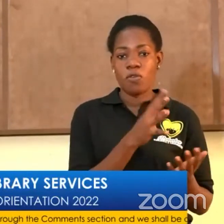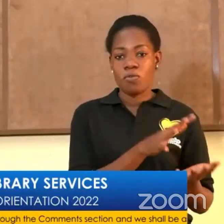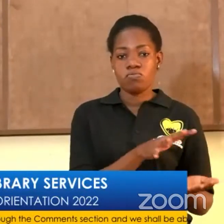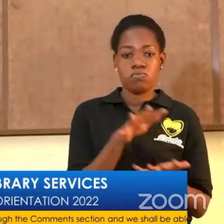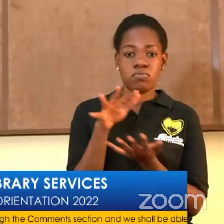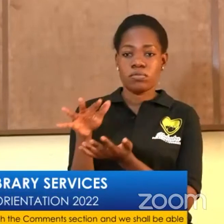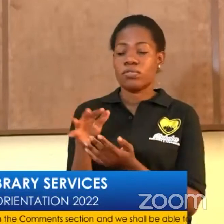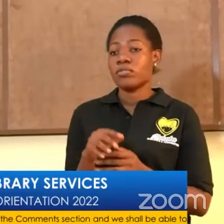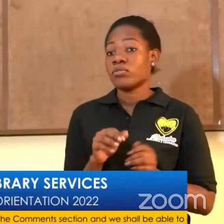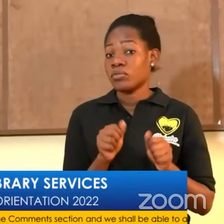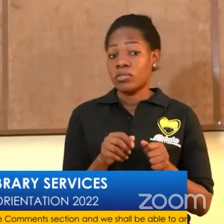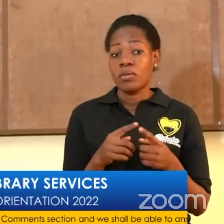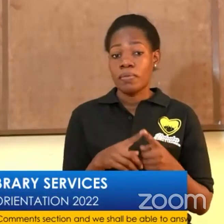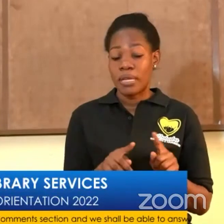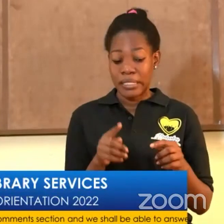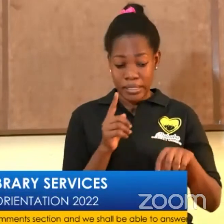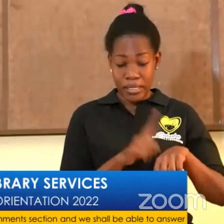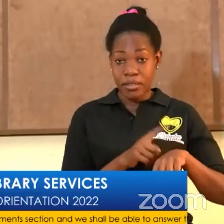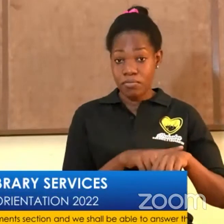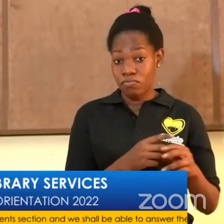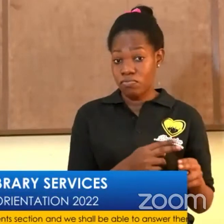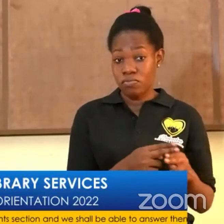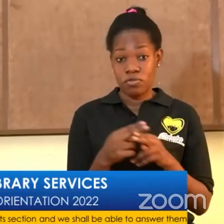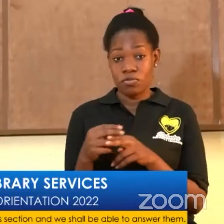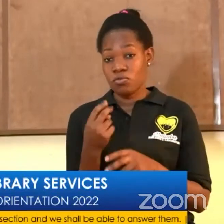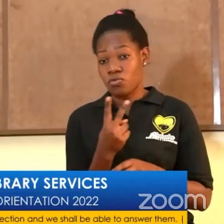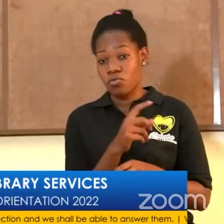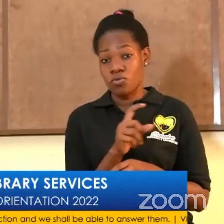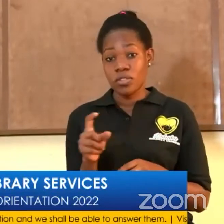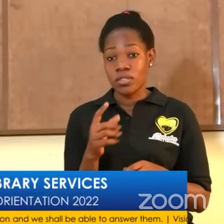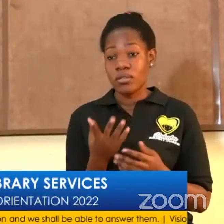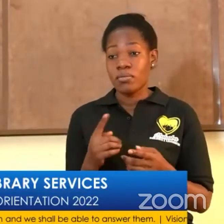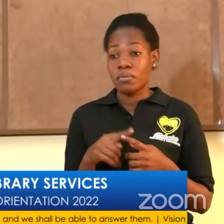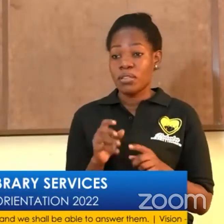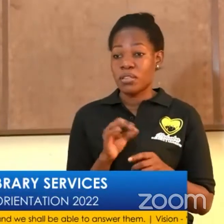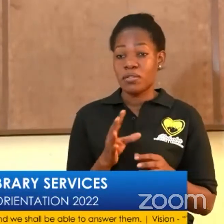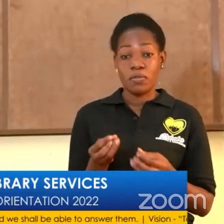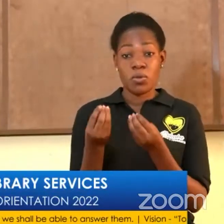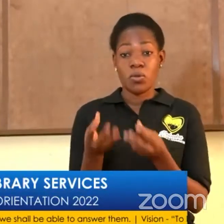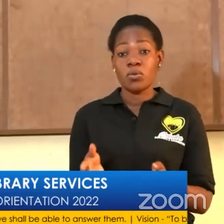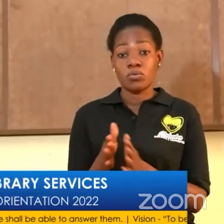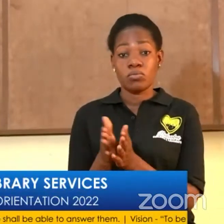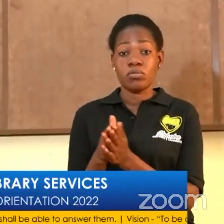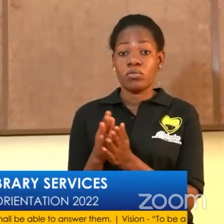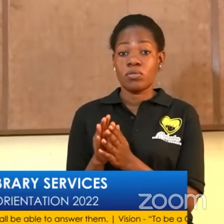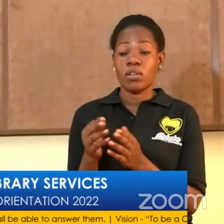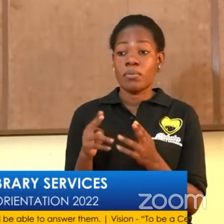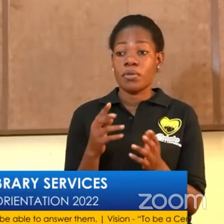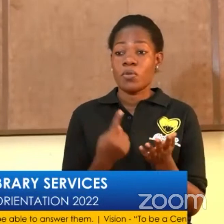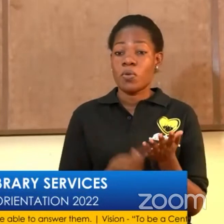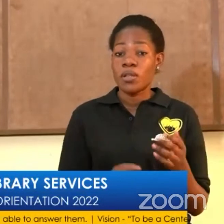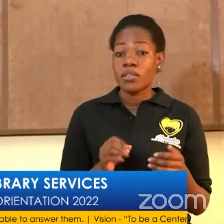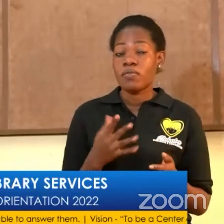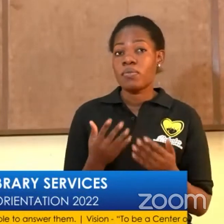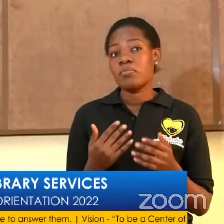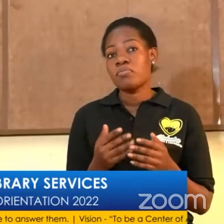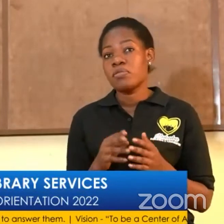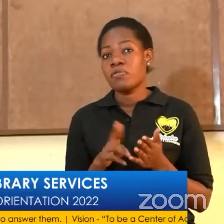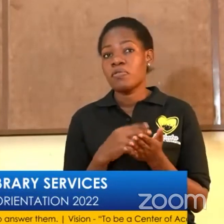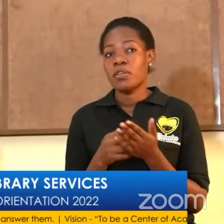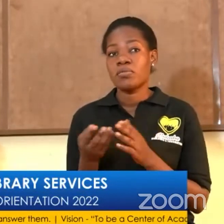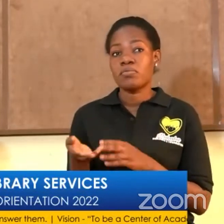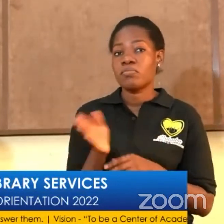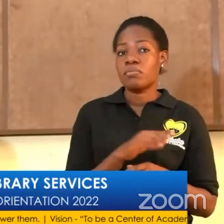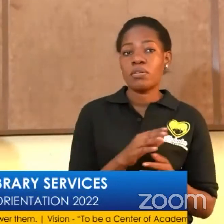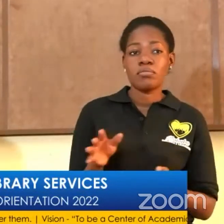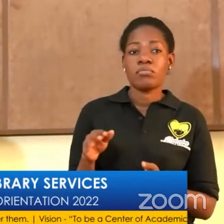2 weeks. What happens if you default? What happens if you don't return a book in time?